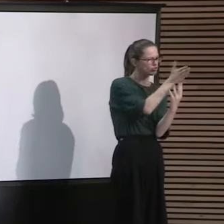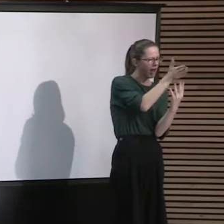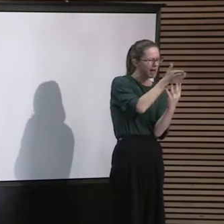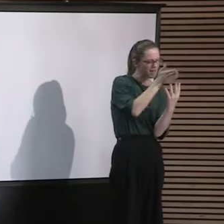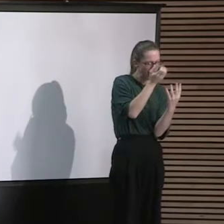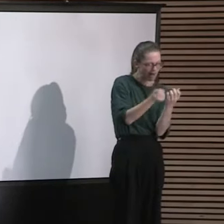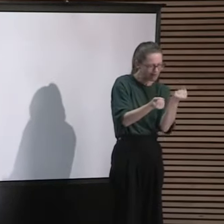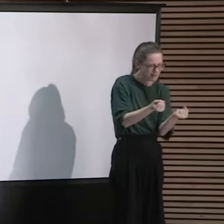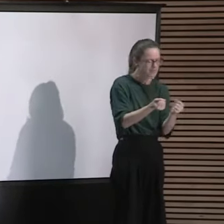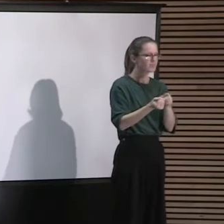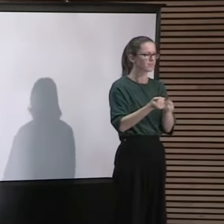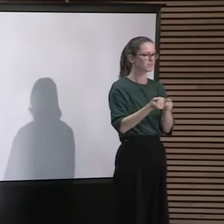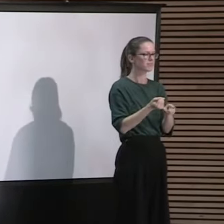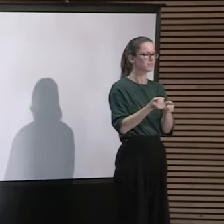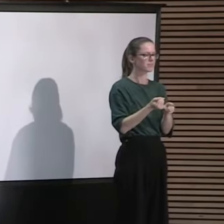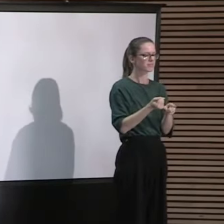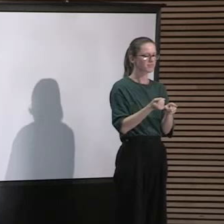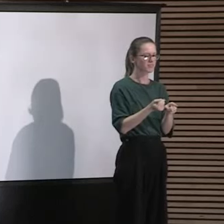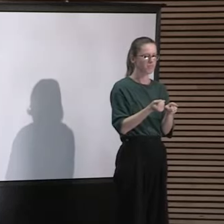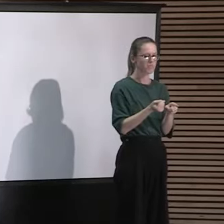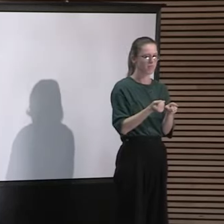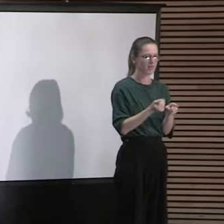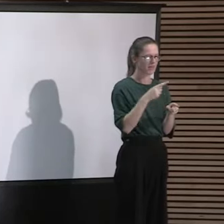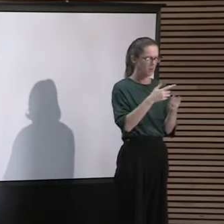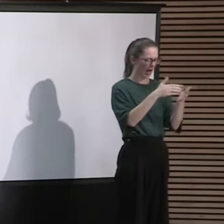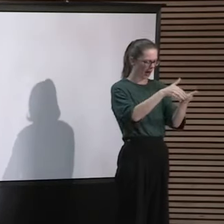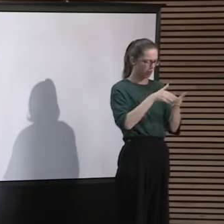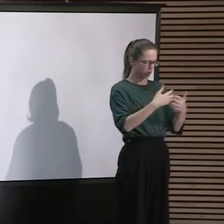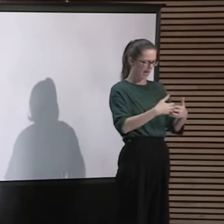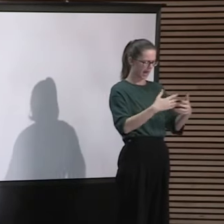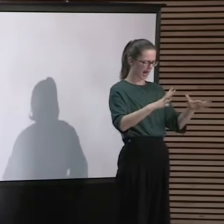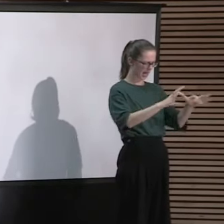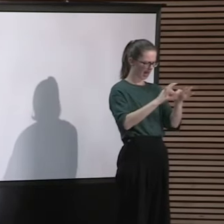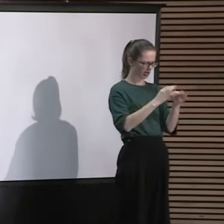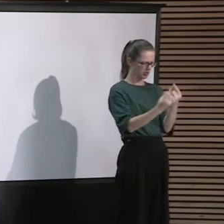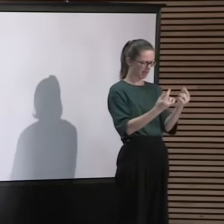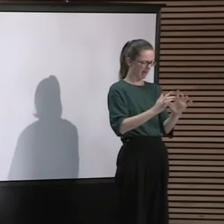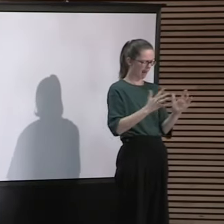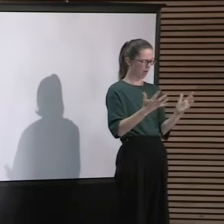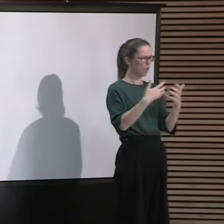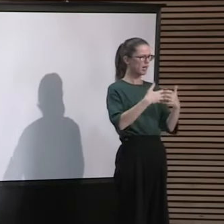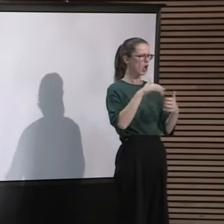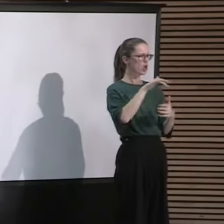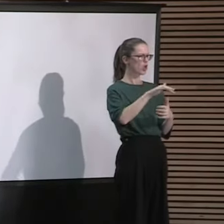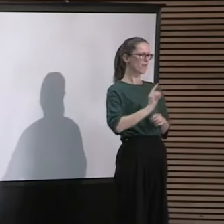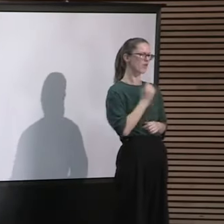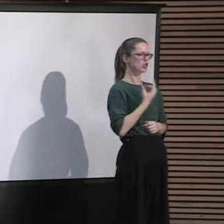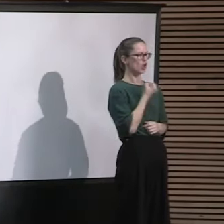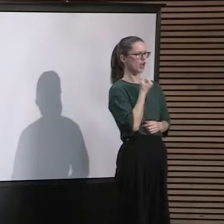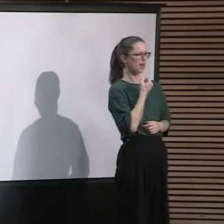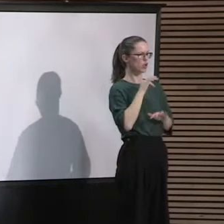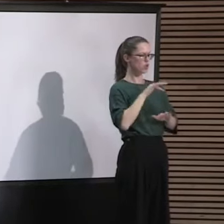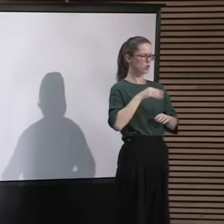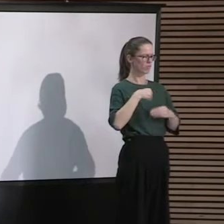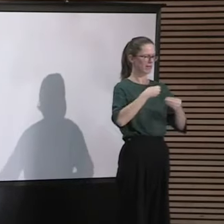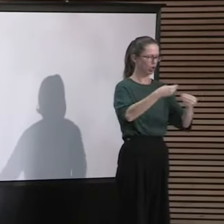the ESR will outline the sort of the relationship between the cases, so it gives us a clue about who was infected first and who